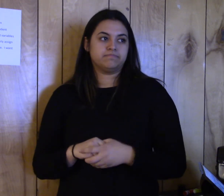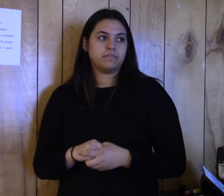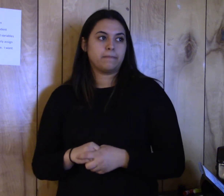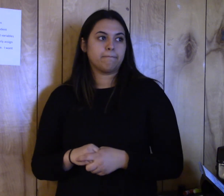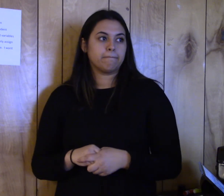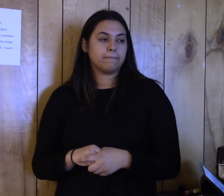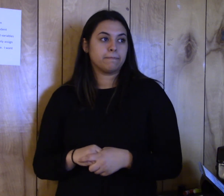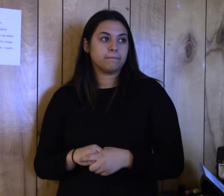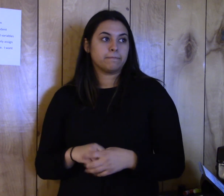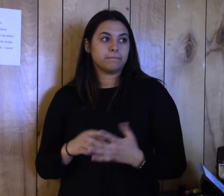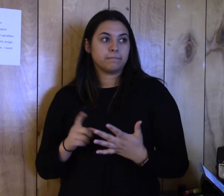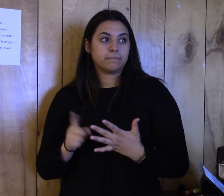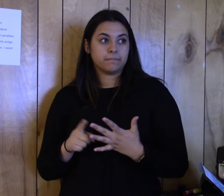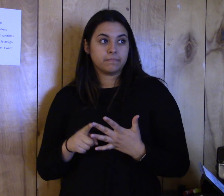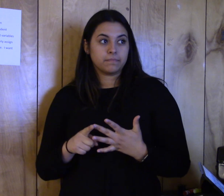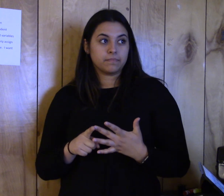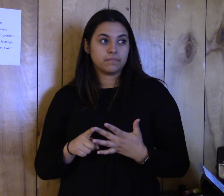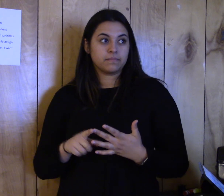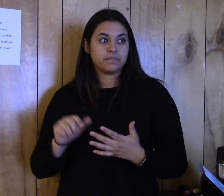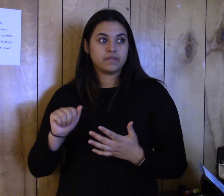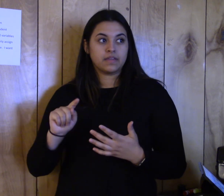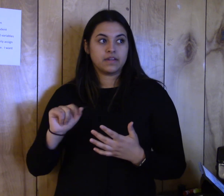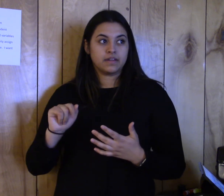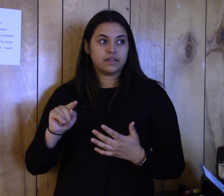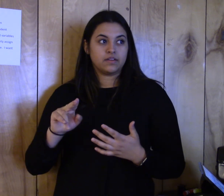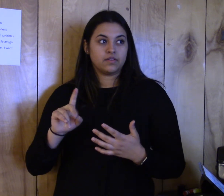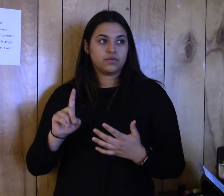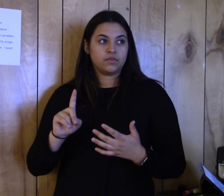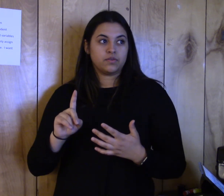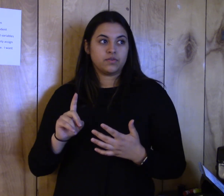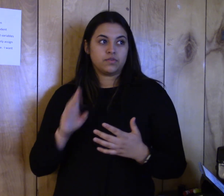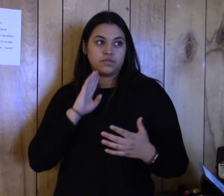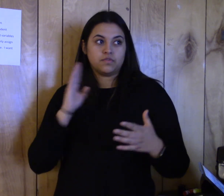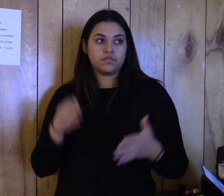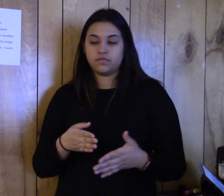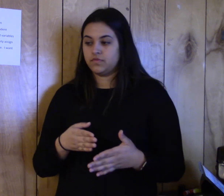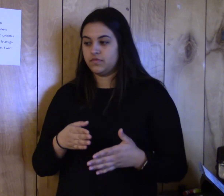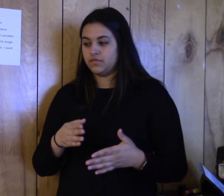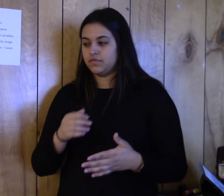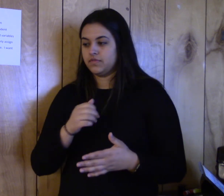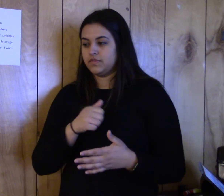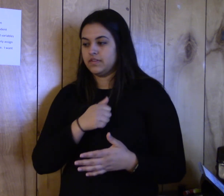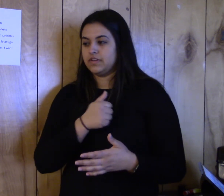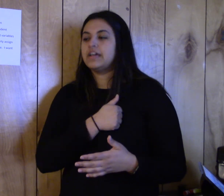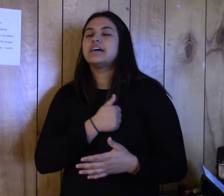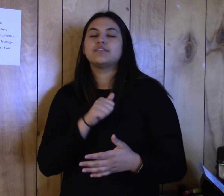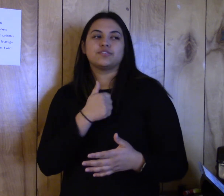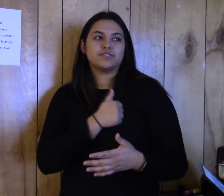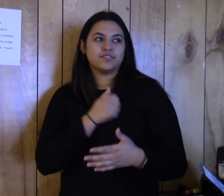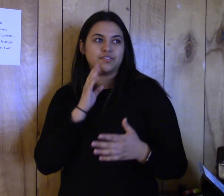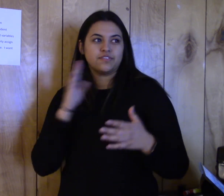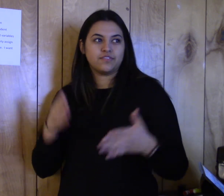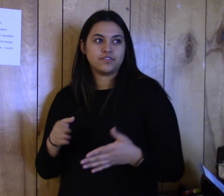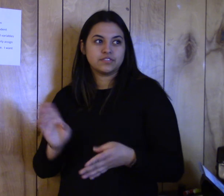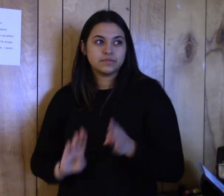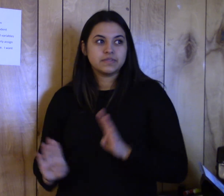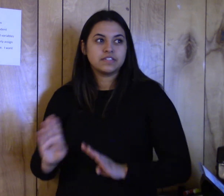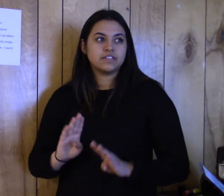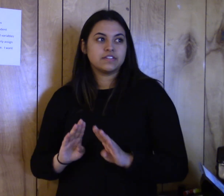The third one, attitude toward the behavior, consists of behavioral beliefs and outcome evaluations. Talked about this last time.